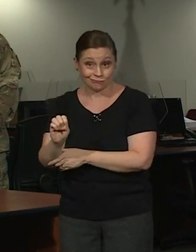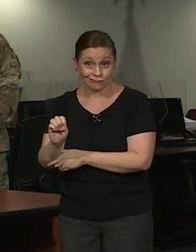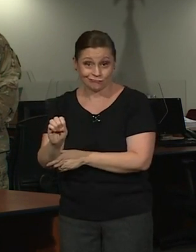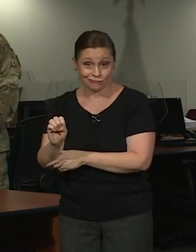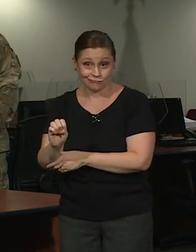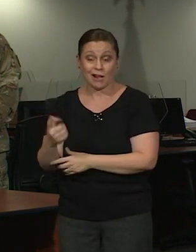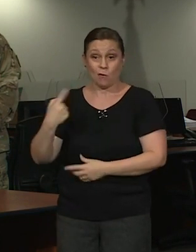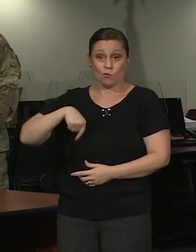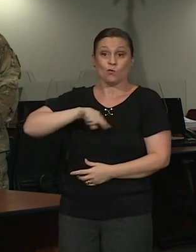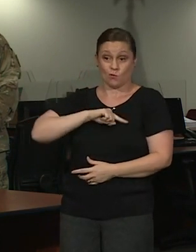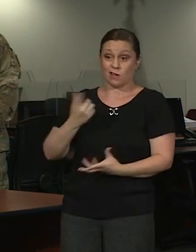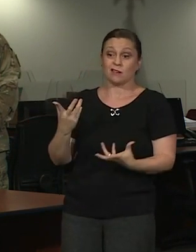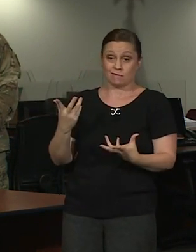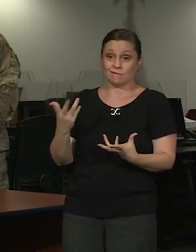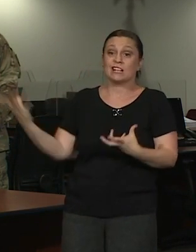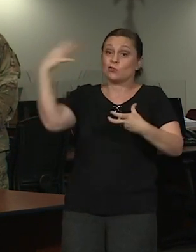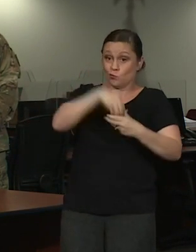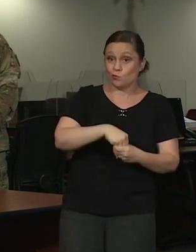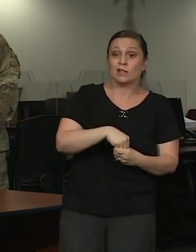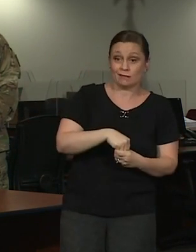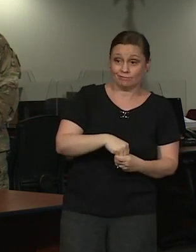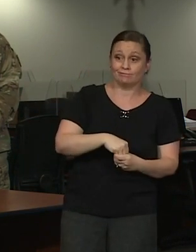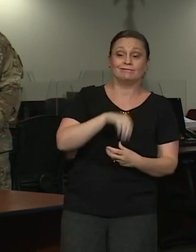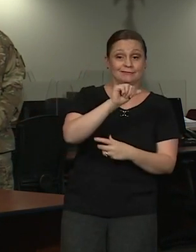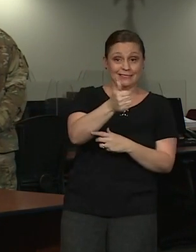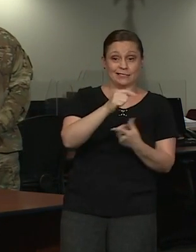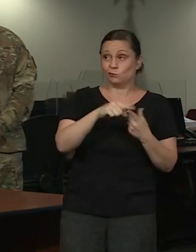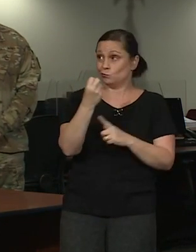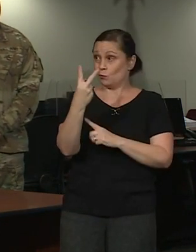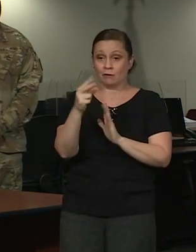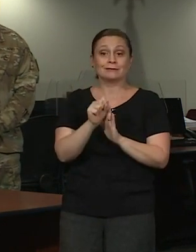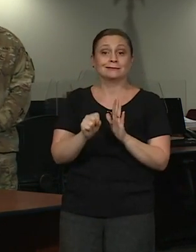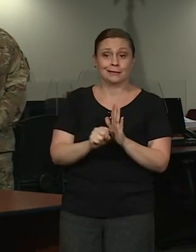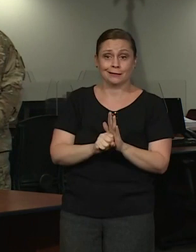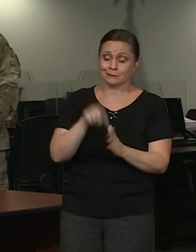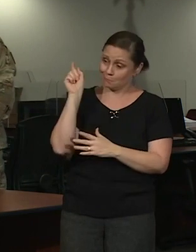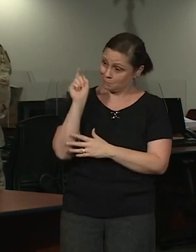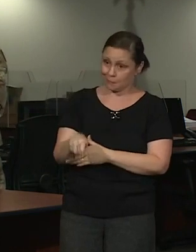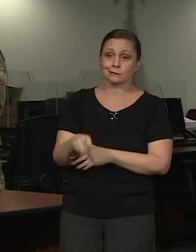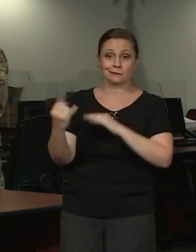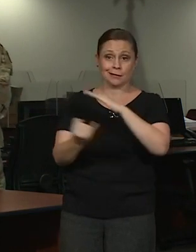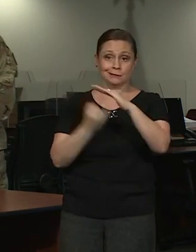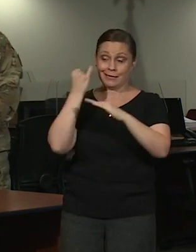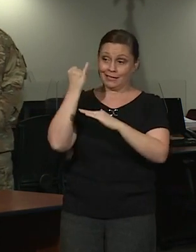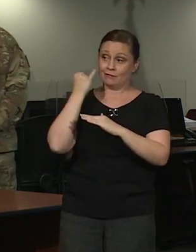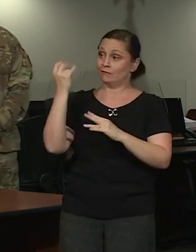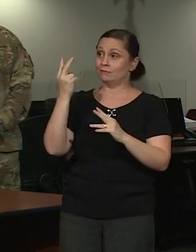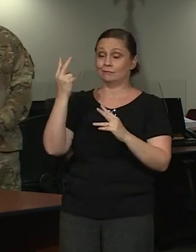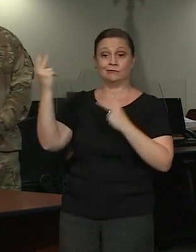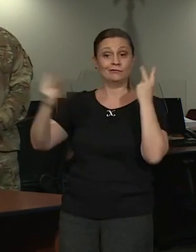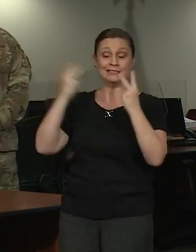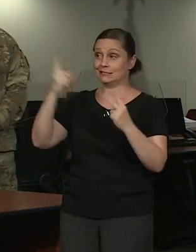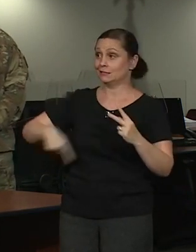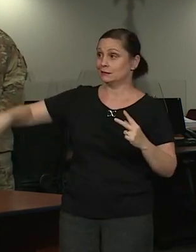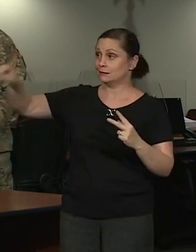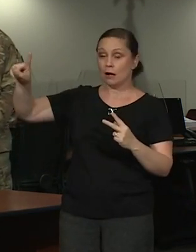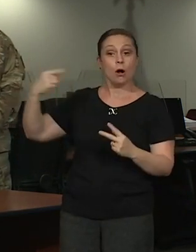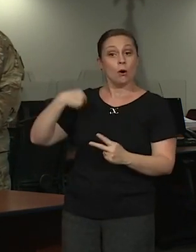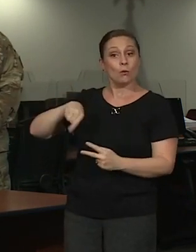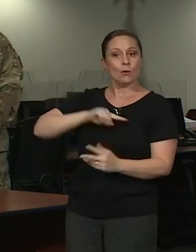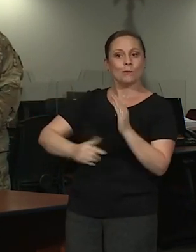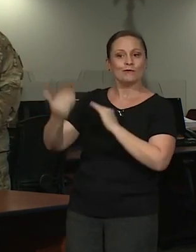or 12 states that have fallen into that category. And of course, we had done the same thing earlier when New York, New